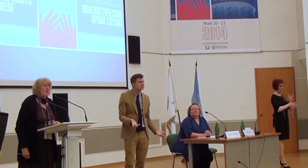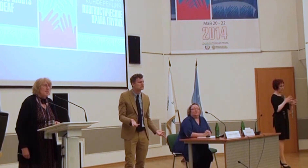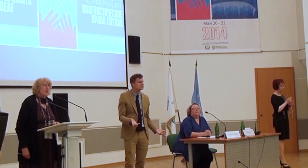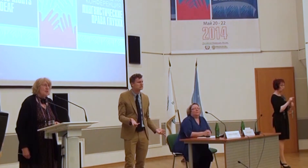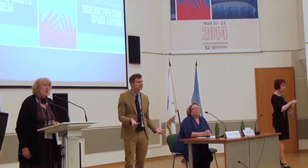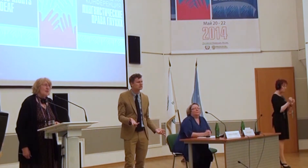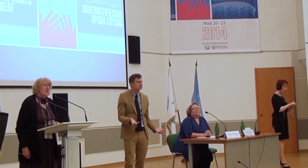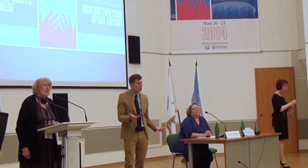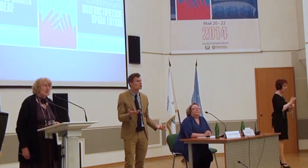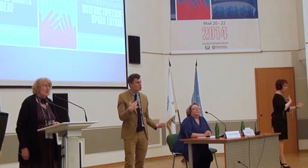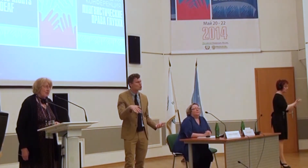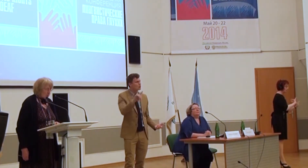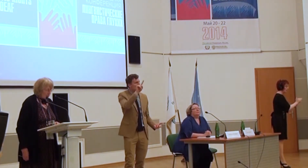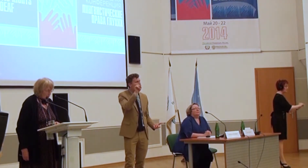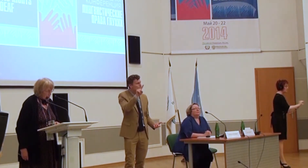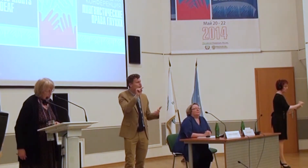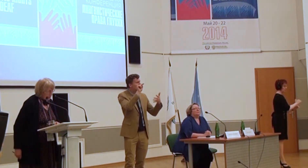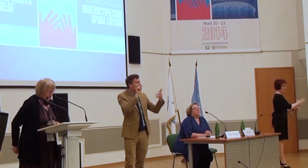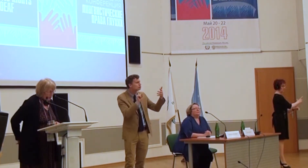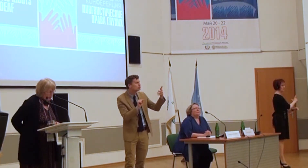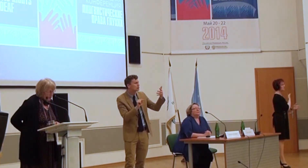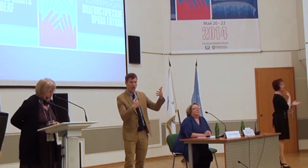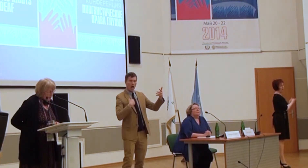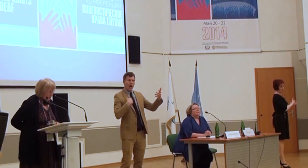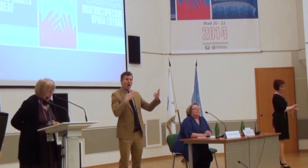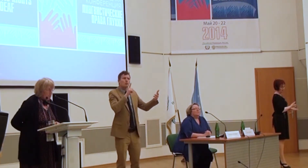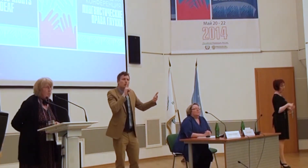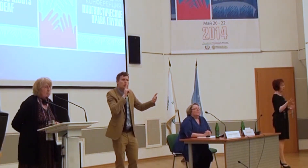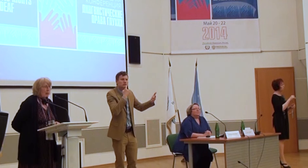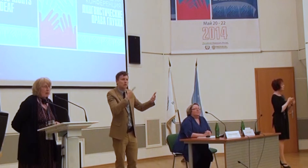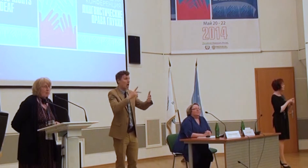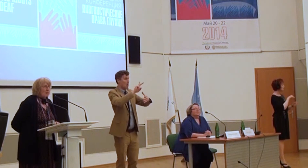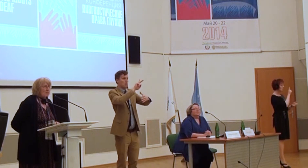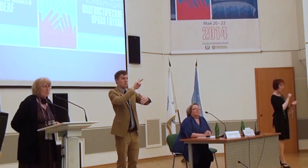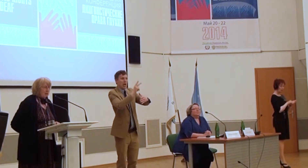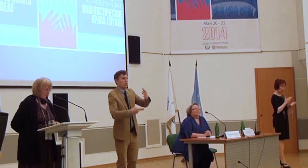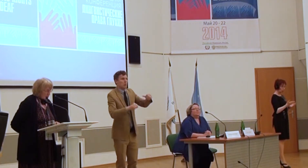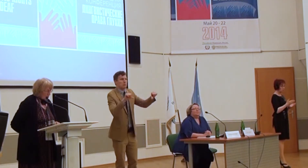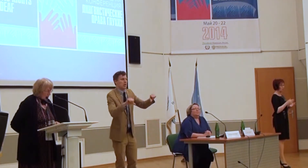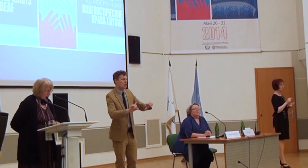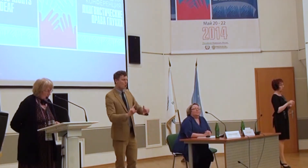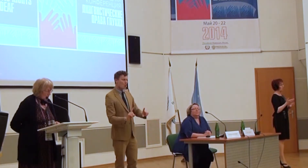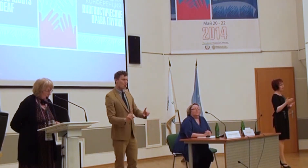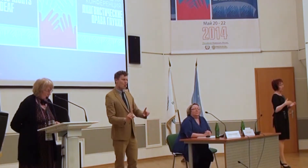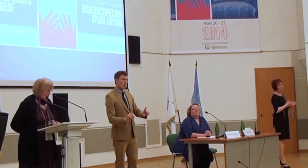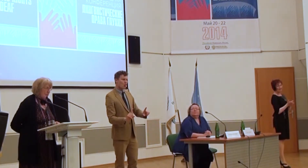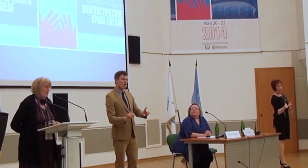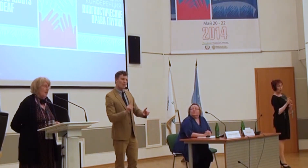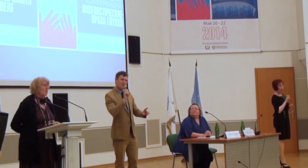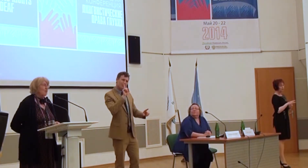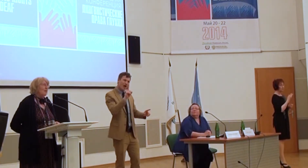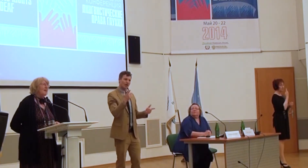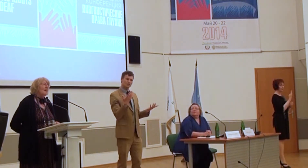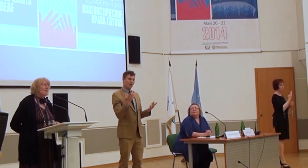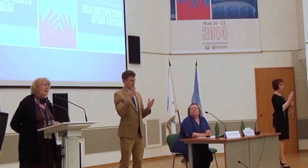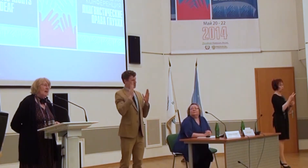But these issues, I don't say these to detract from sign bilingual education, but these debates added much to the process, and it